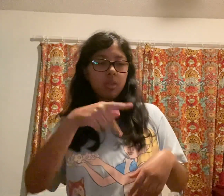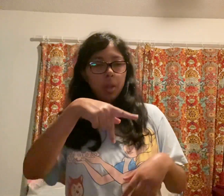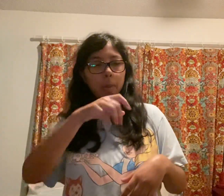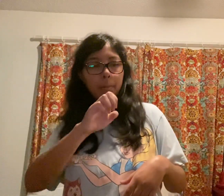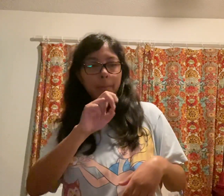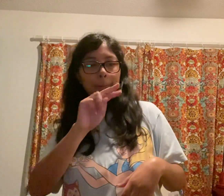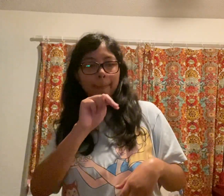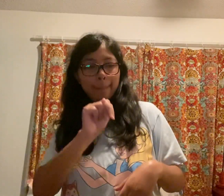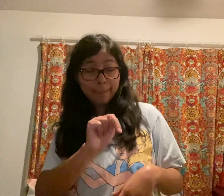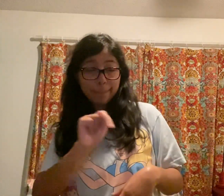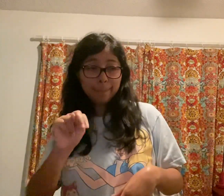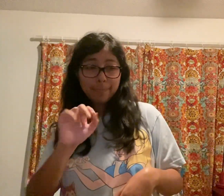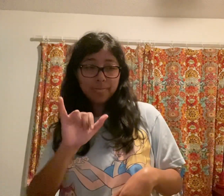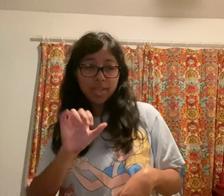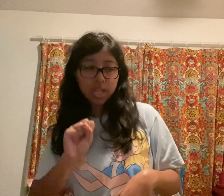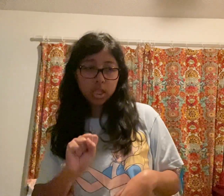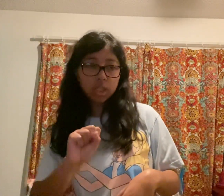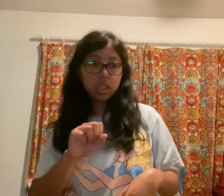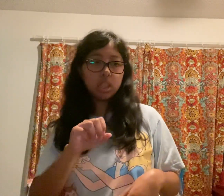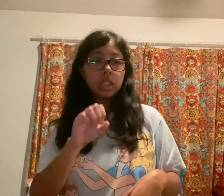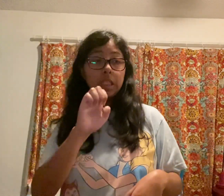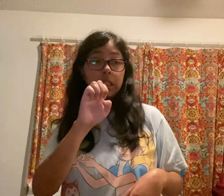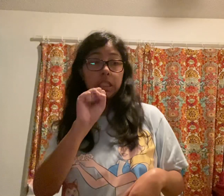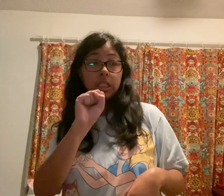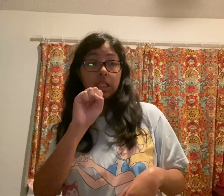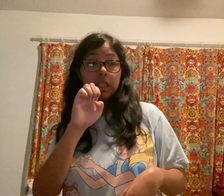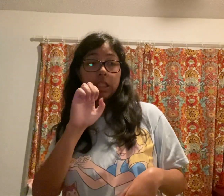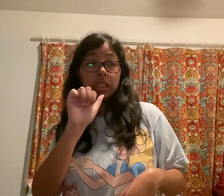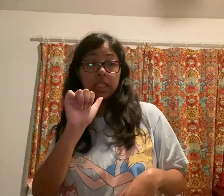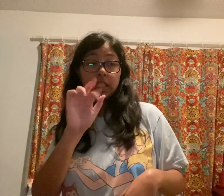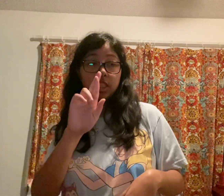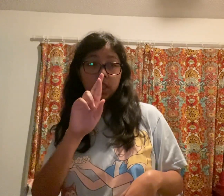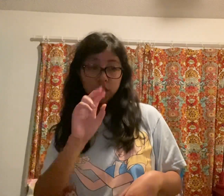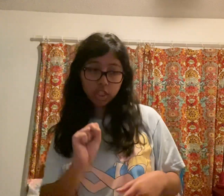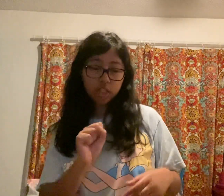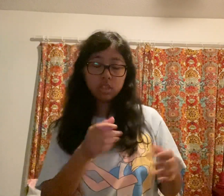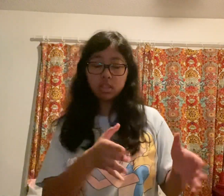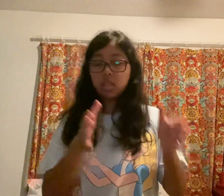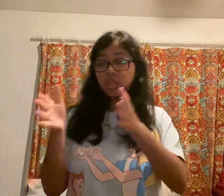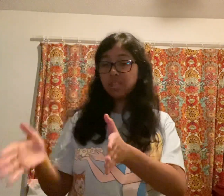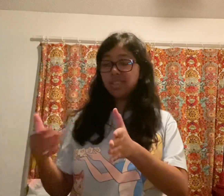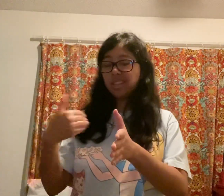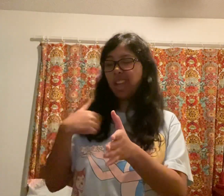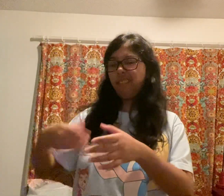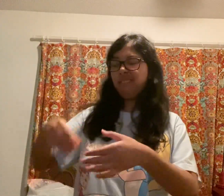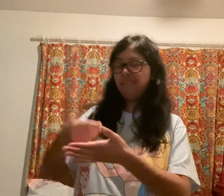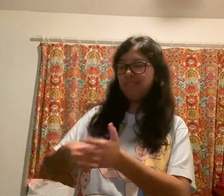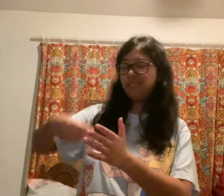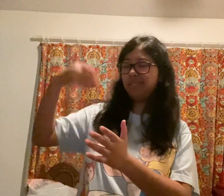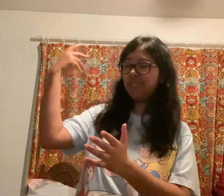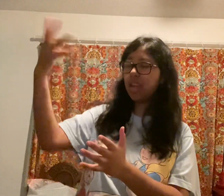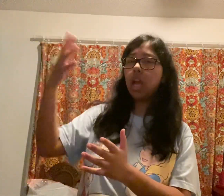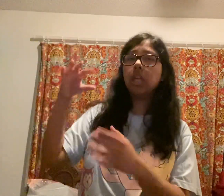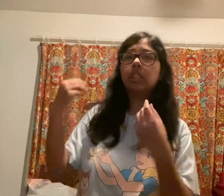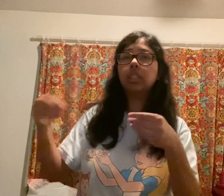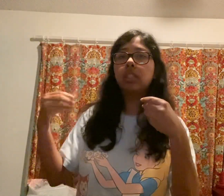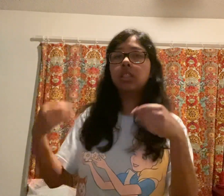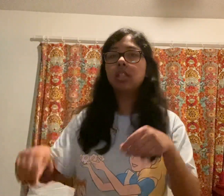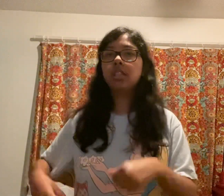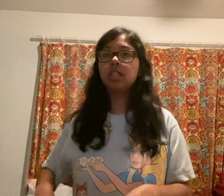wing. For those travelers who have both time on their hands and money, it is a wonderful convenience. It is also